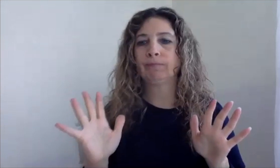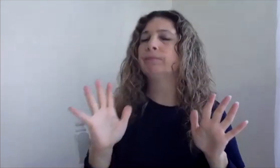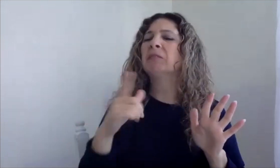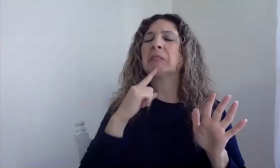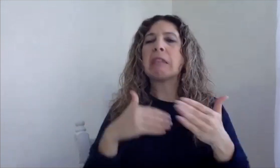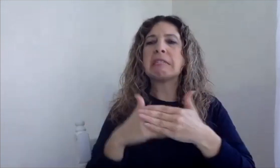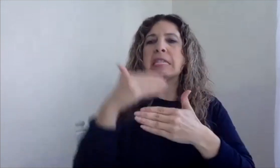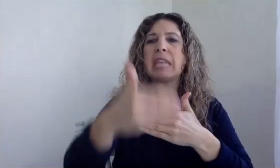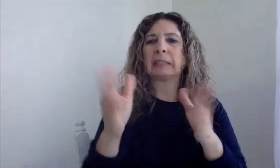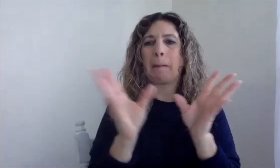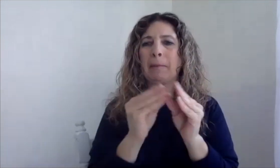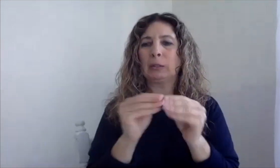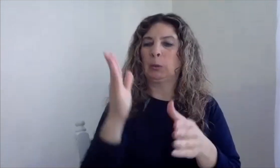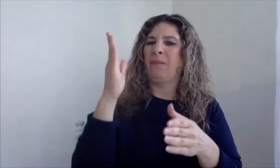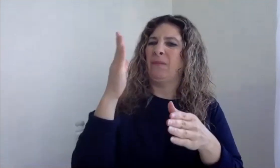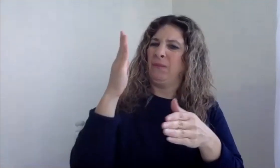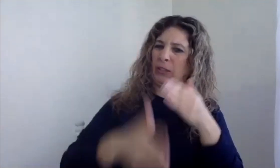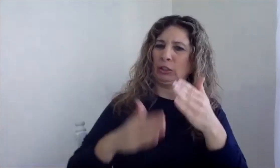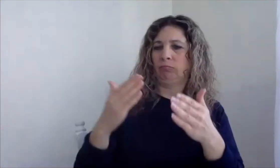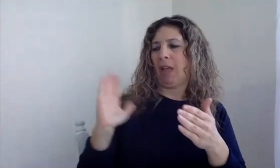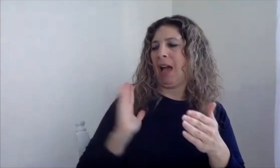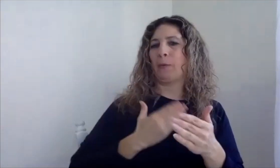not finished the agenda that the Alumni Association wanted us to cover.